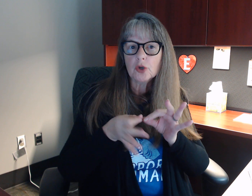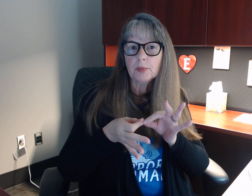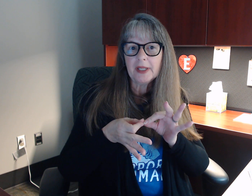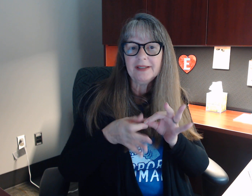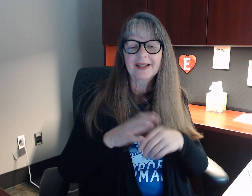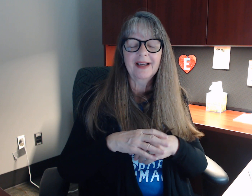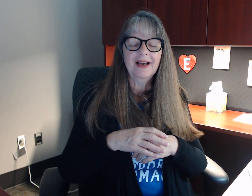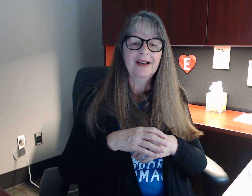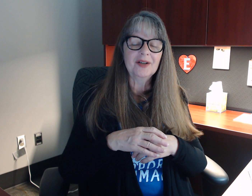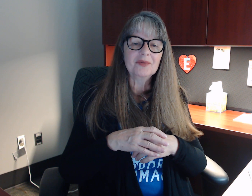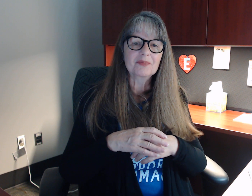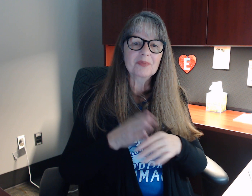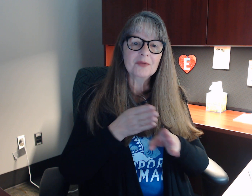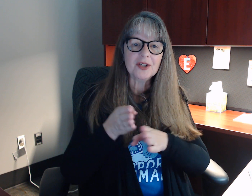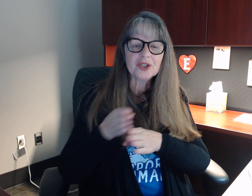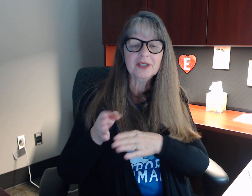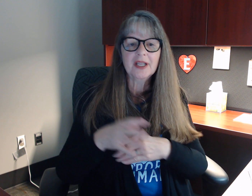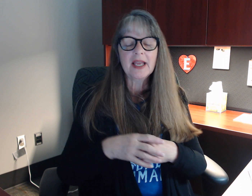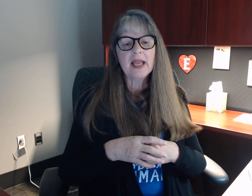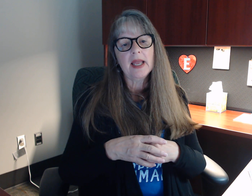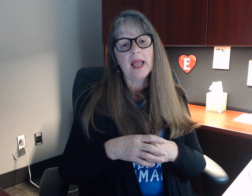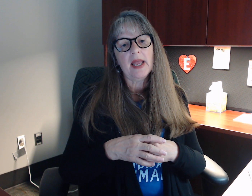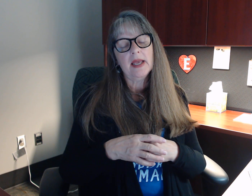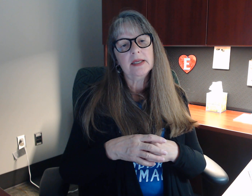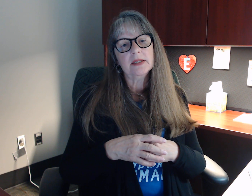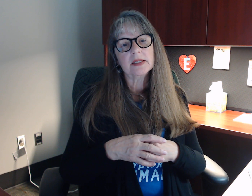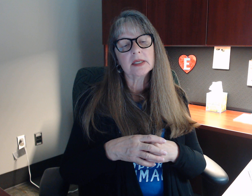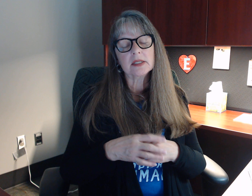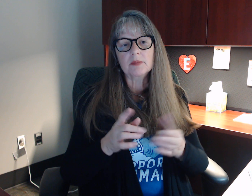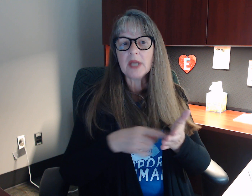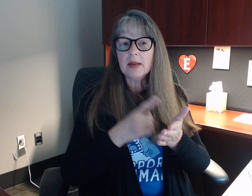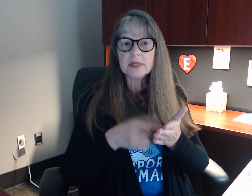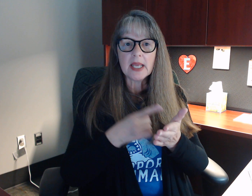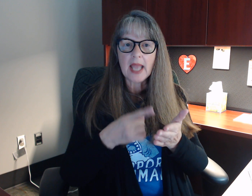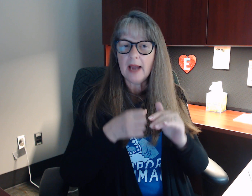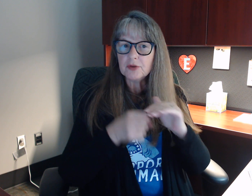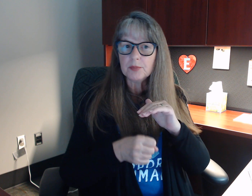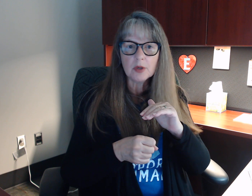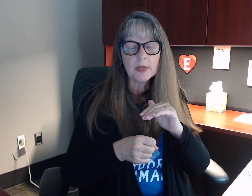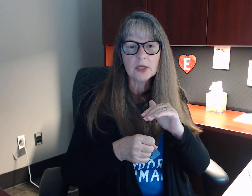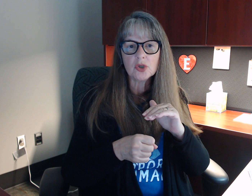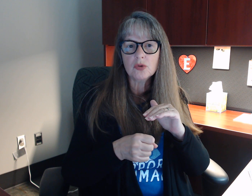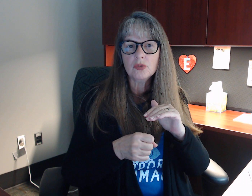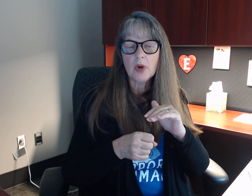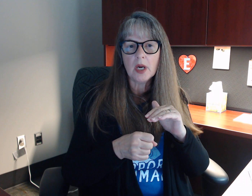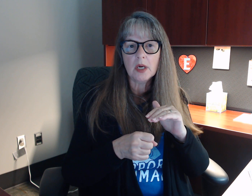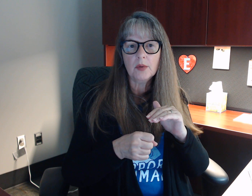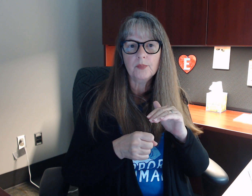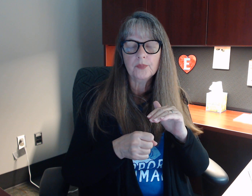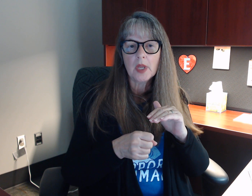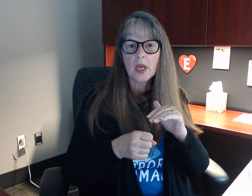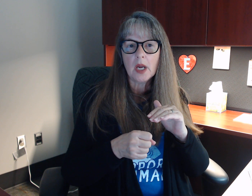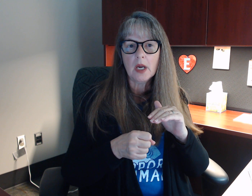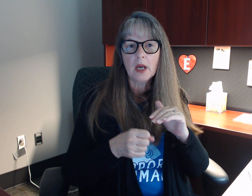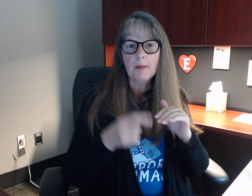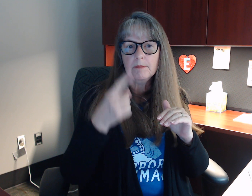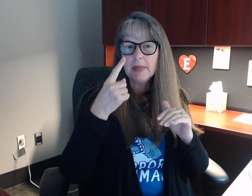interpreting profession. And sometimes they have to put them into a